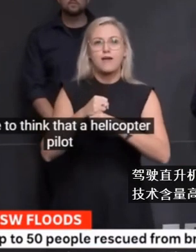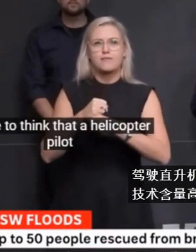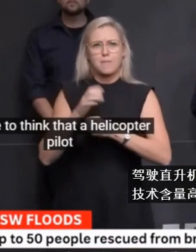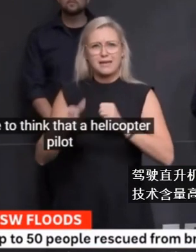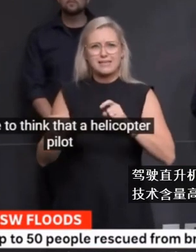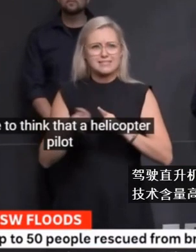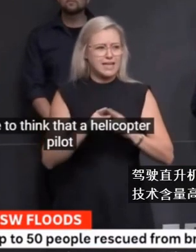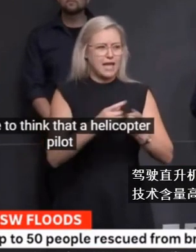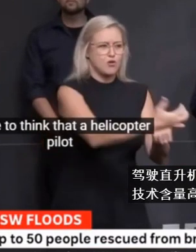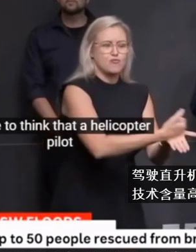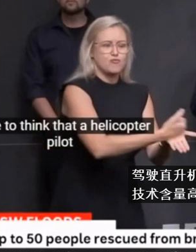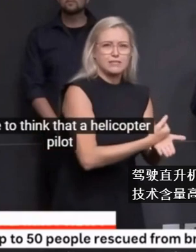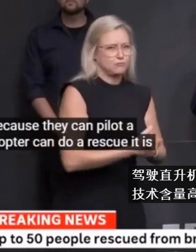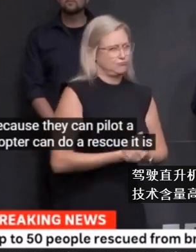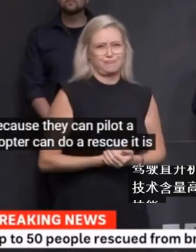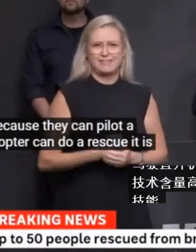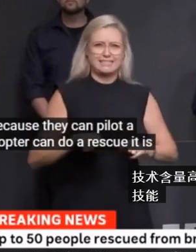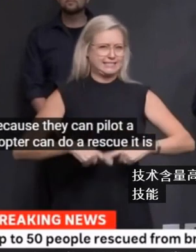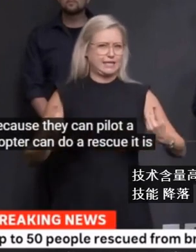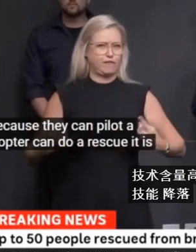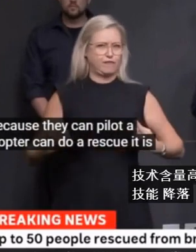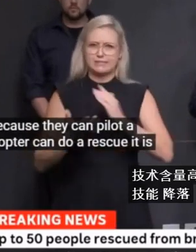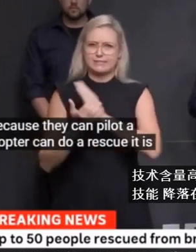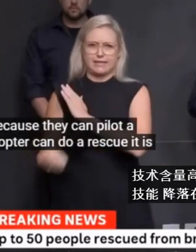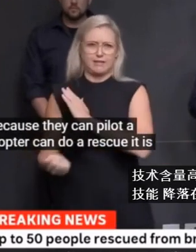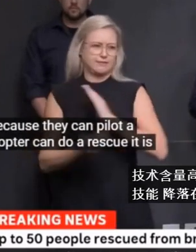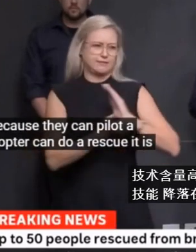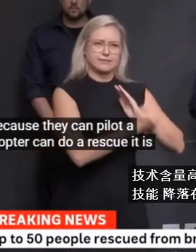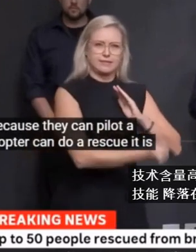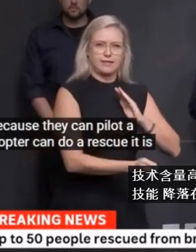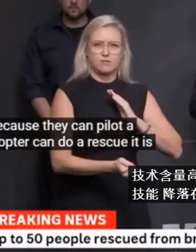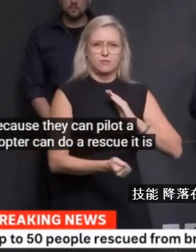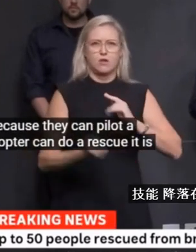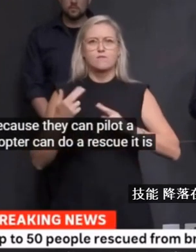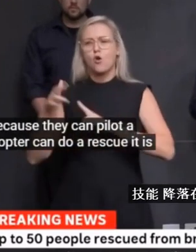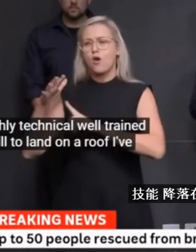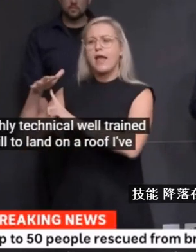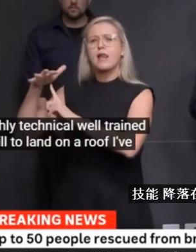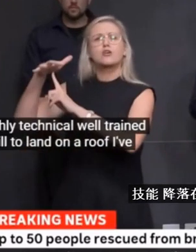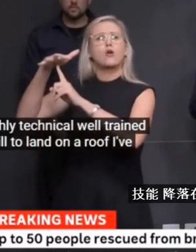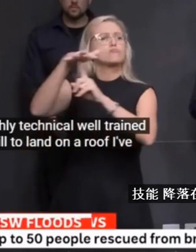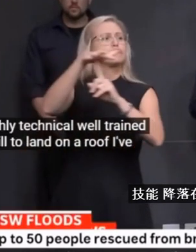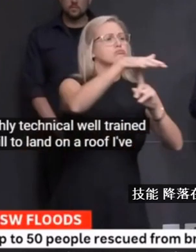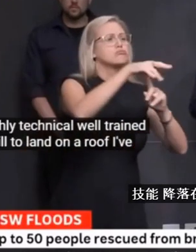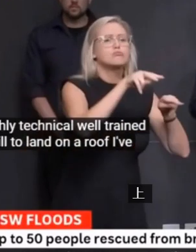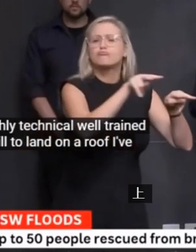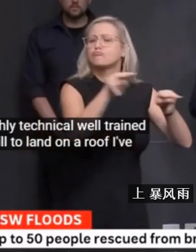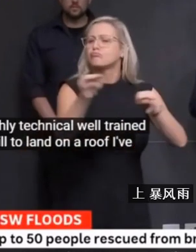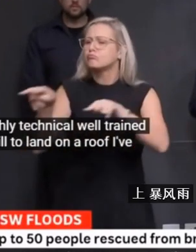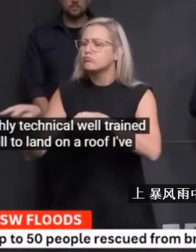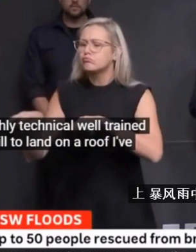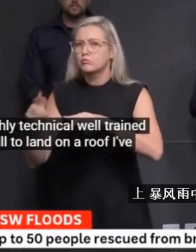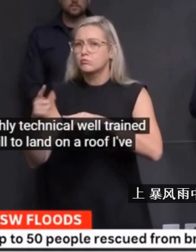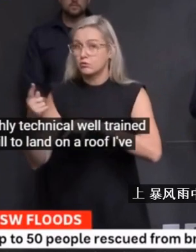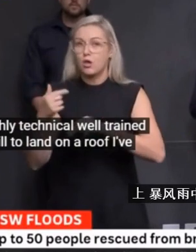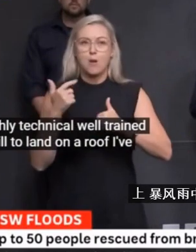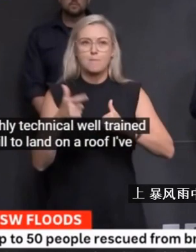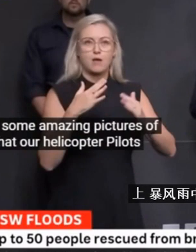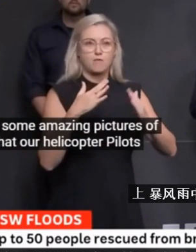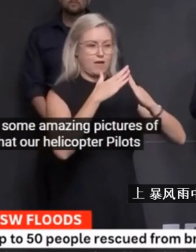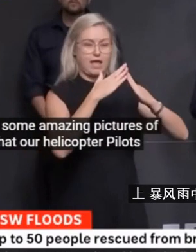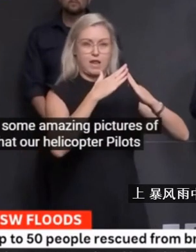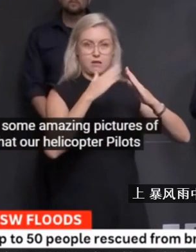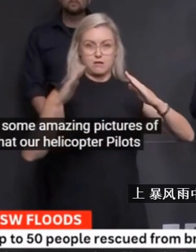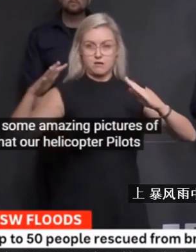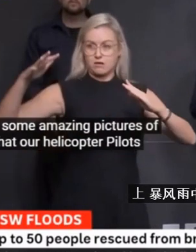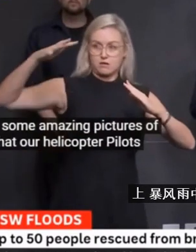technical, well-trained skill to land on a roof. I've seen some amazing pictures of what our helicopter pilots have done to land on a hip of a